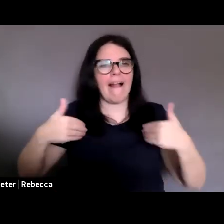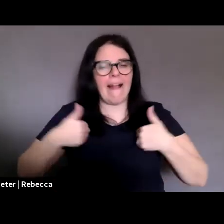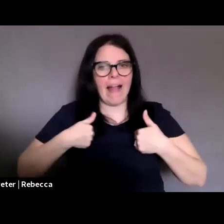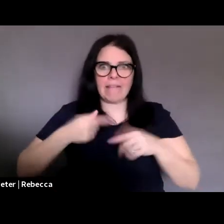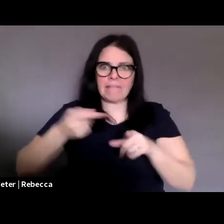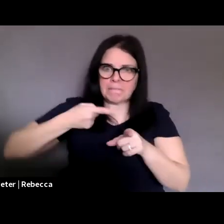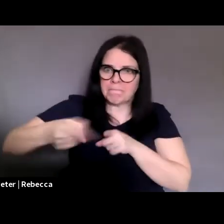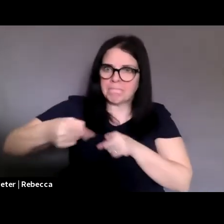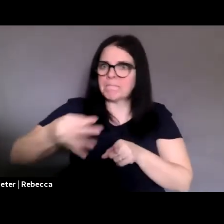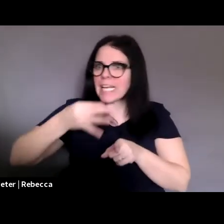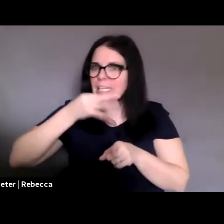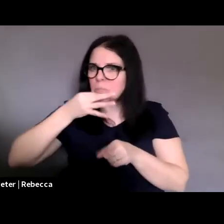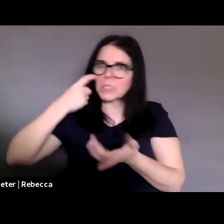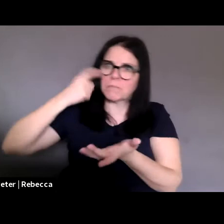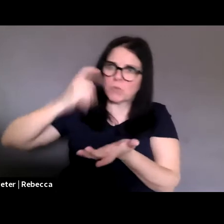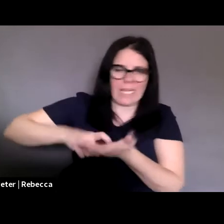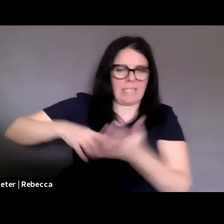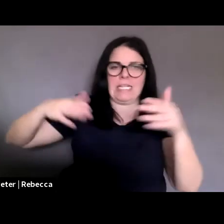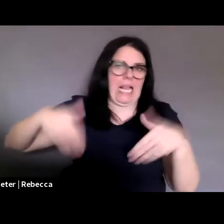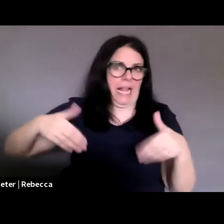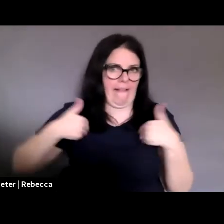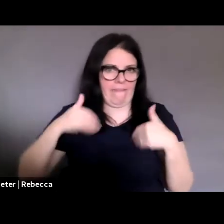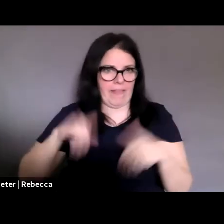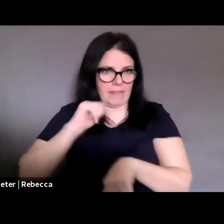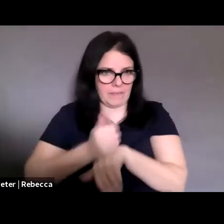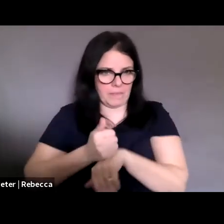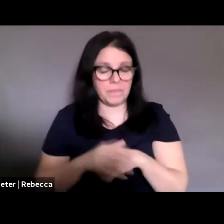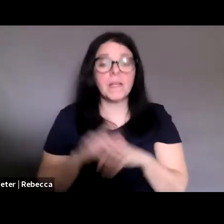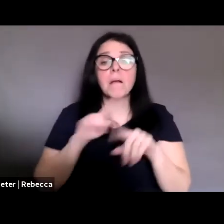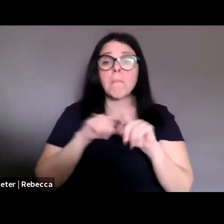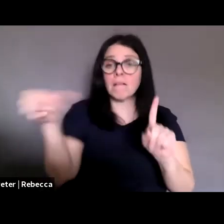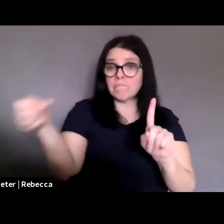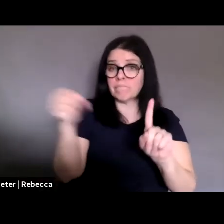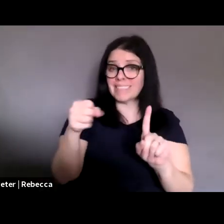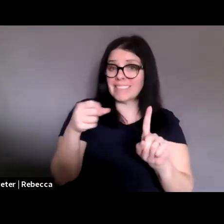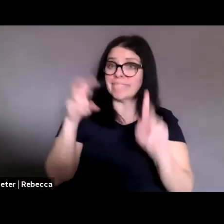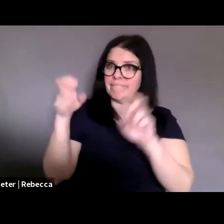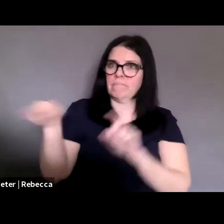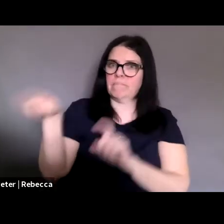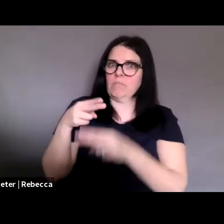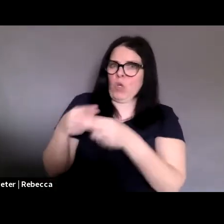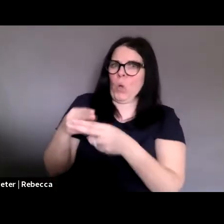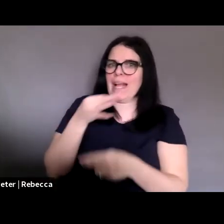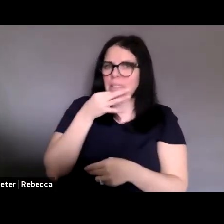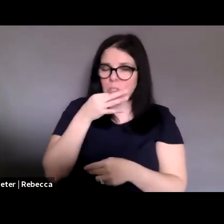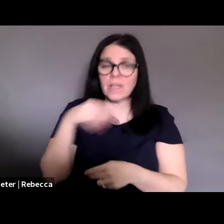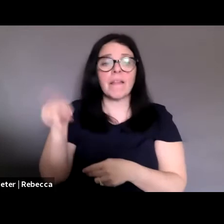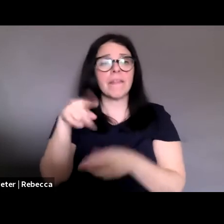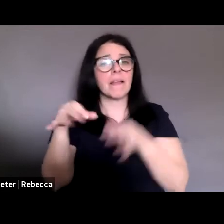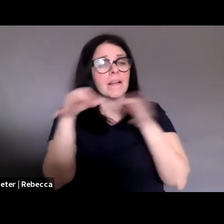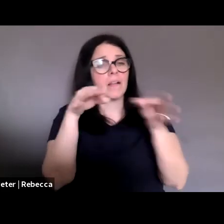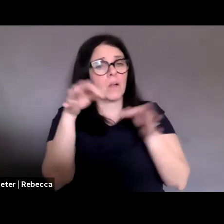expertise. When these experts testified, here's some of the things they told courts to